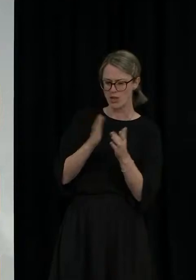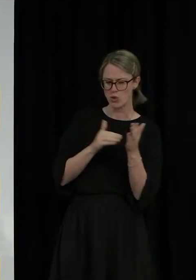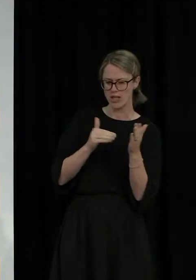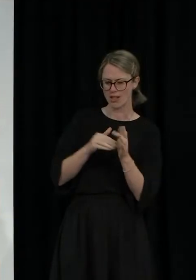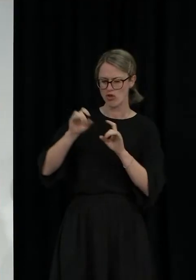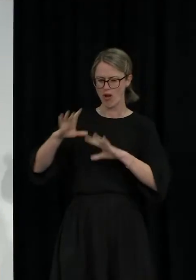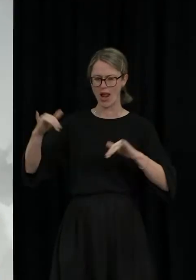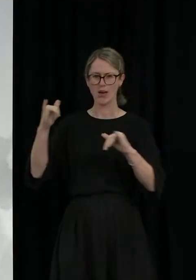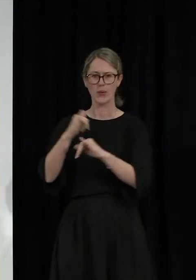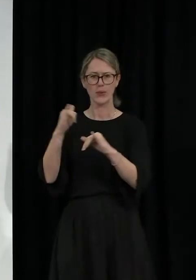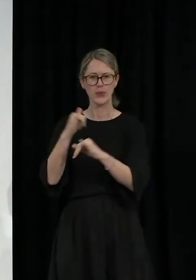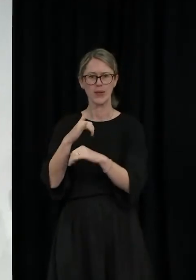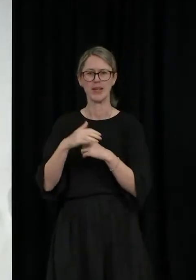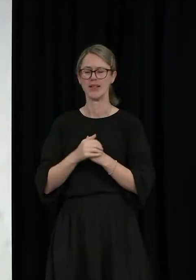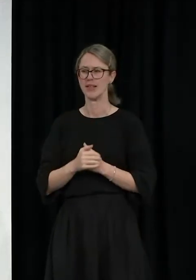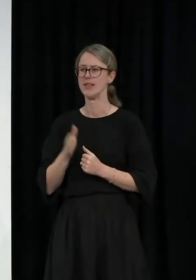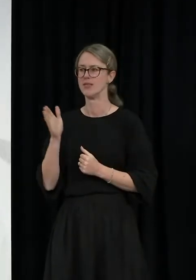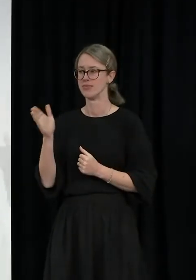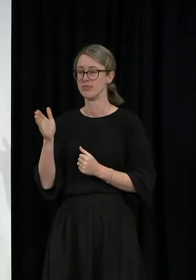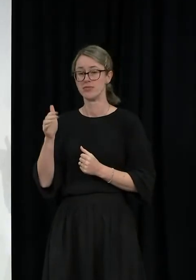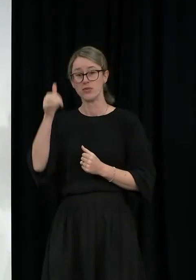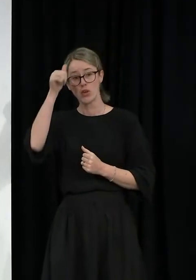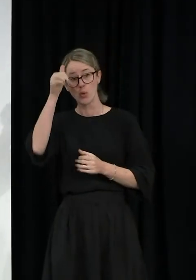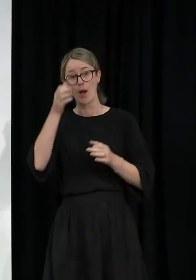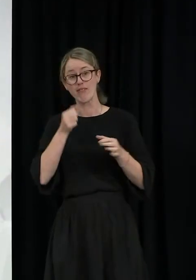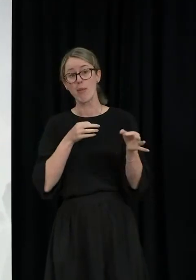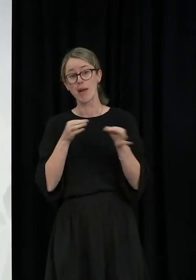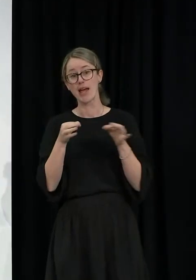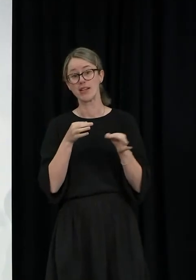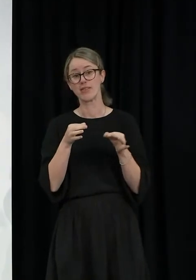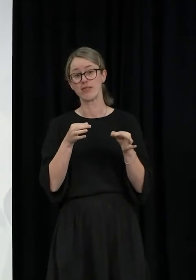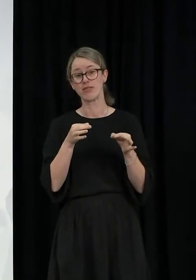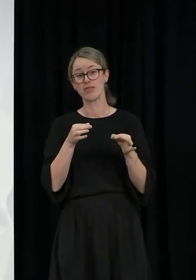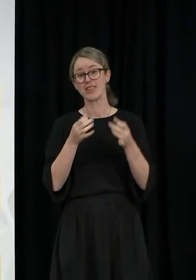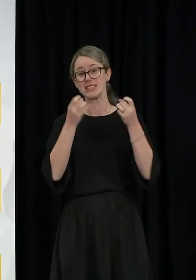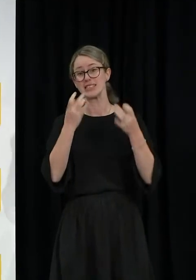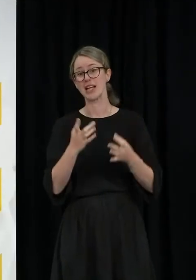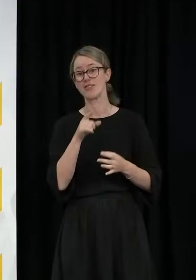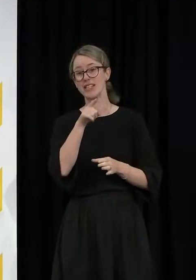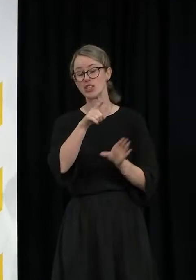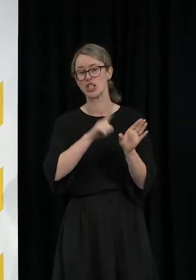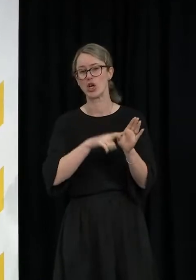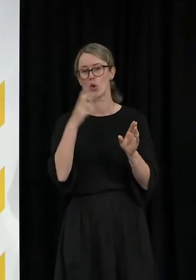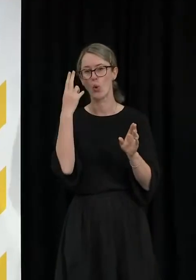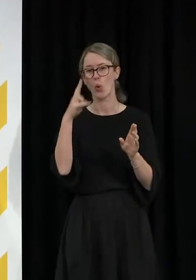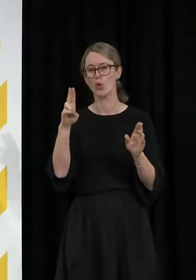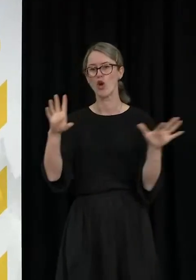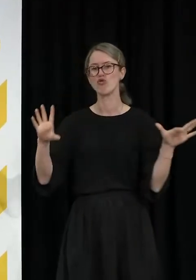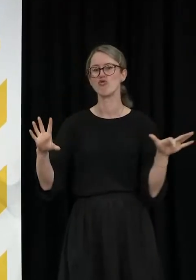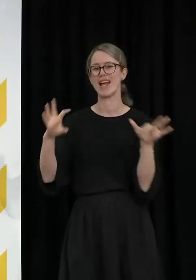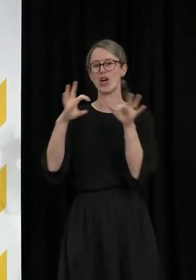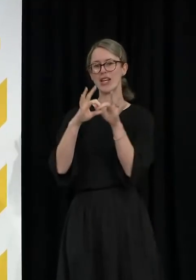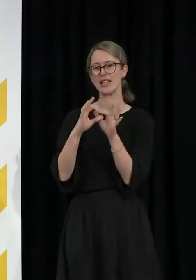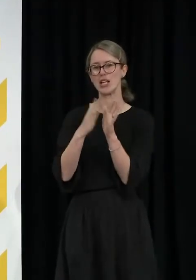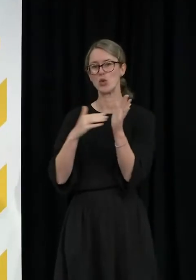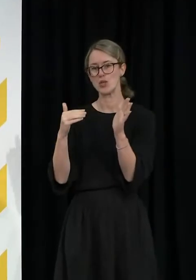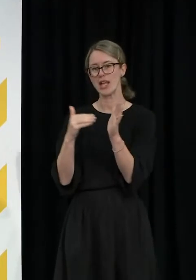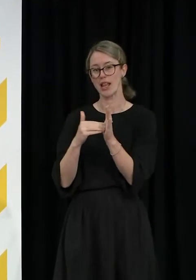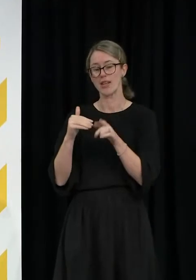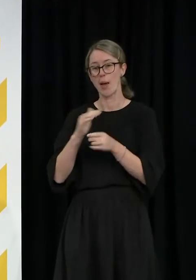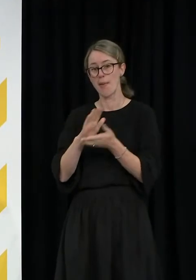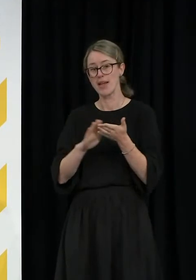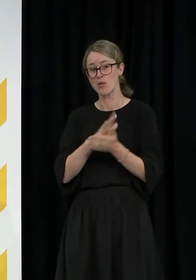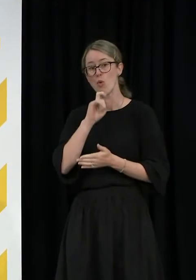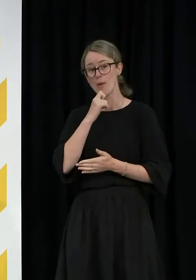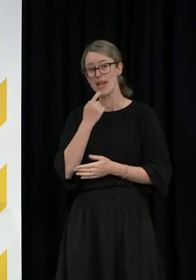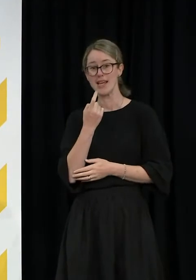New Zealanders plan moves us to a position as we go into the first quarter of next year where we will be making it significantly easier for